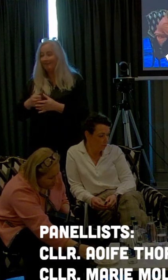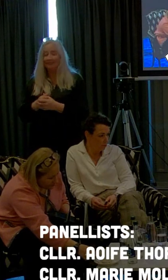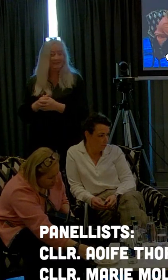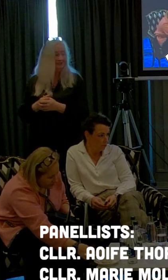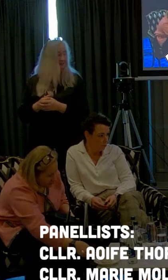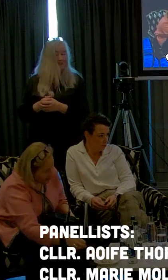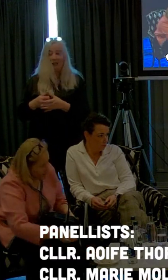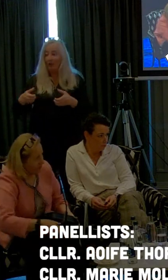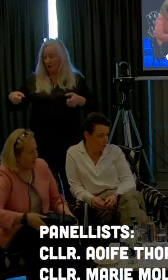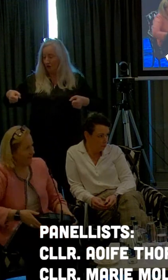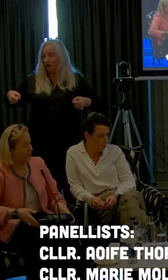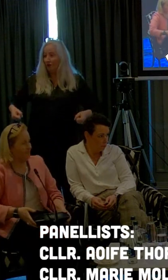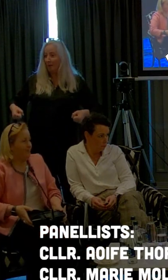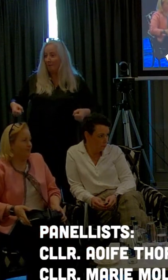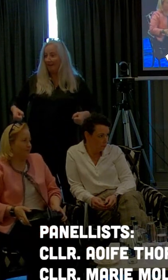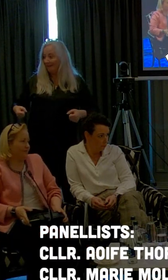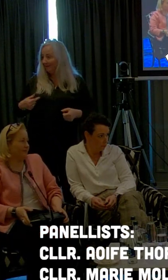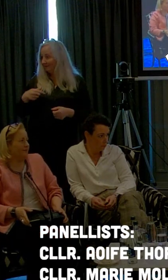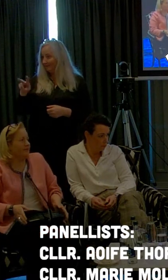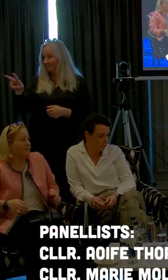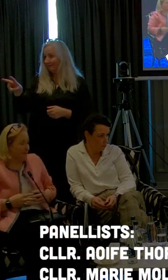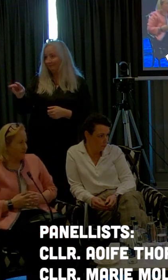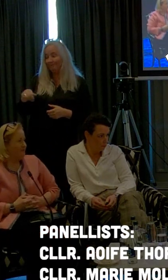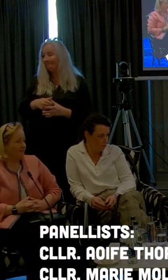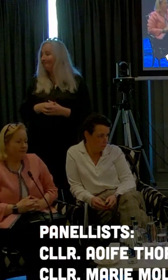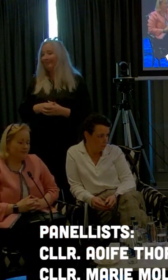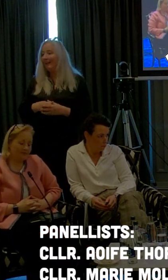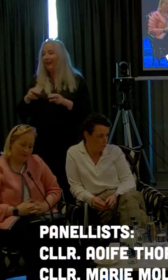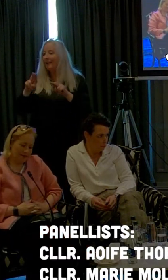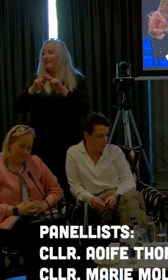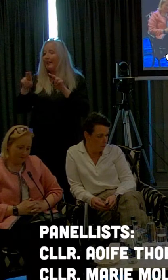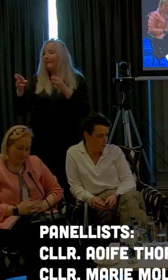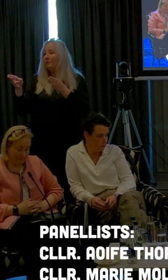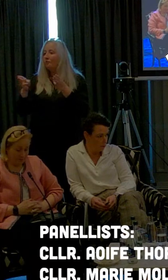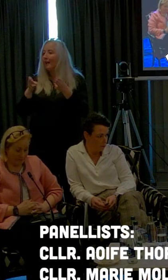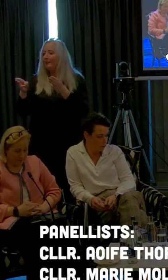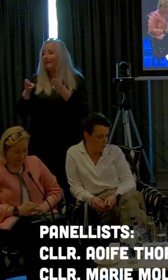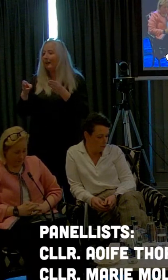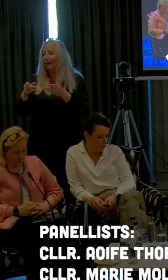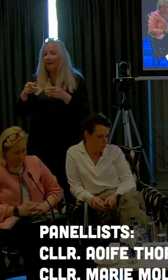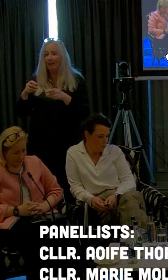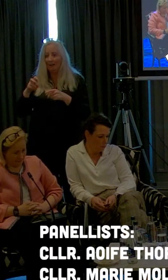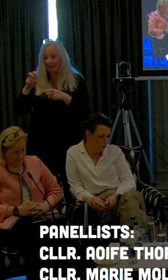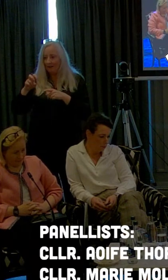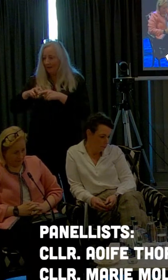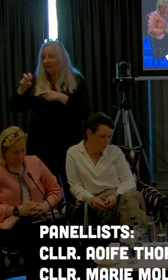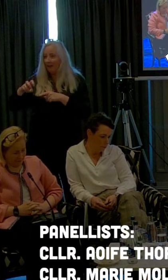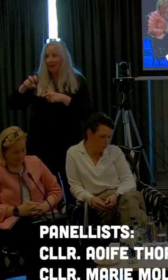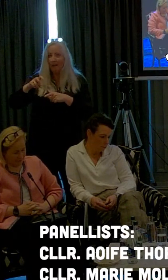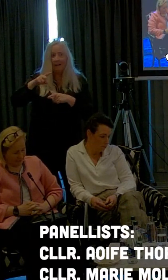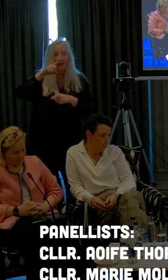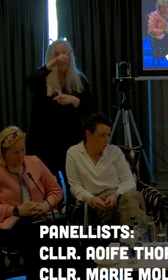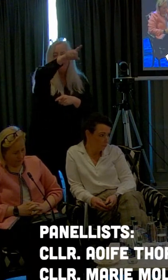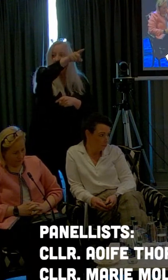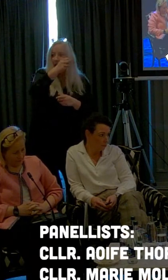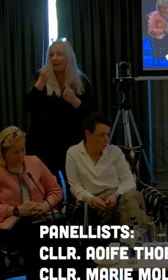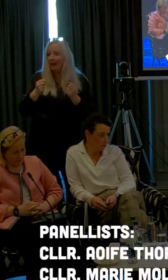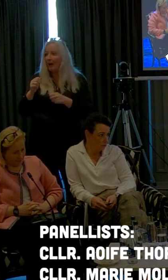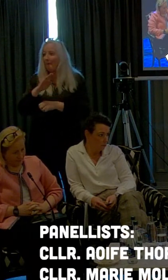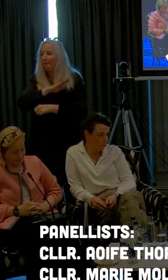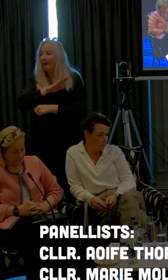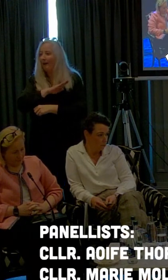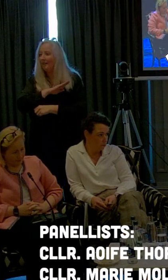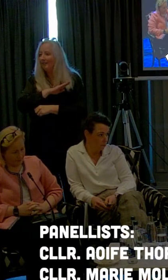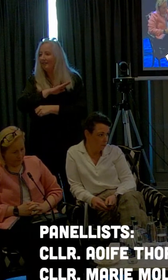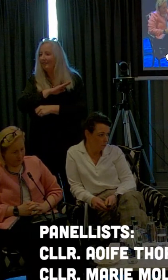shopping. That's not practical. That's not practical to them to get to walk to the faraway car park. Simple things. The men don't seem